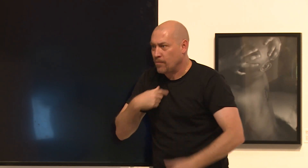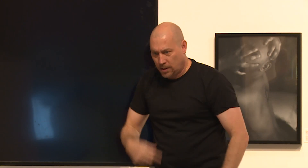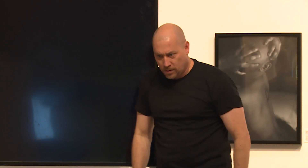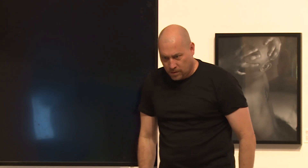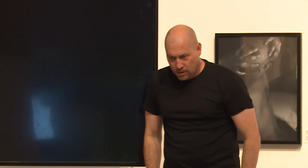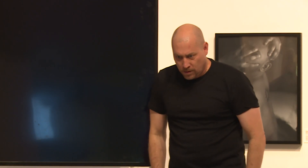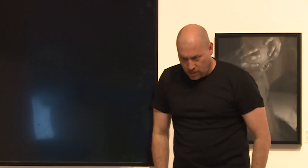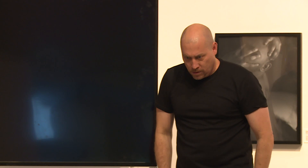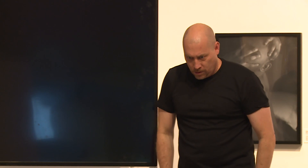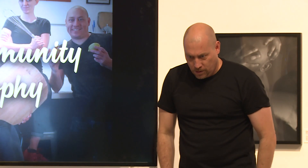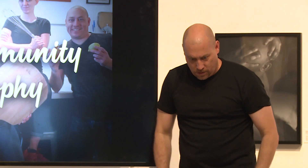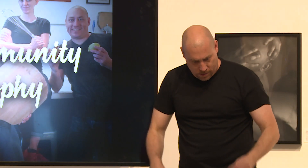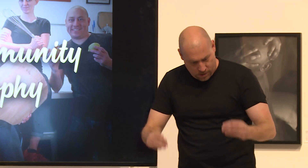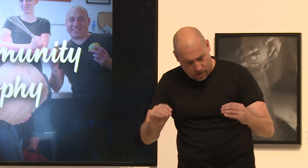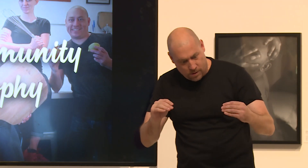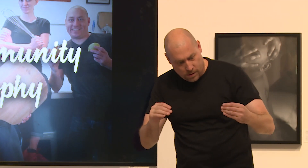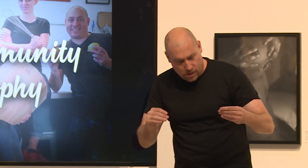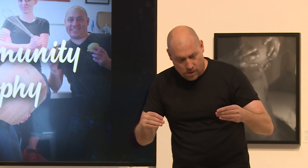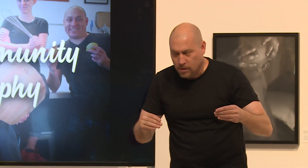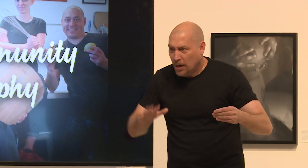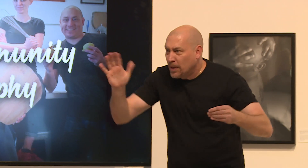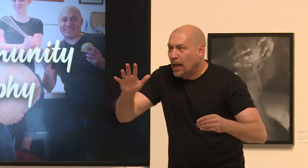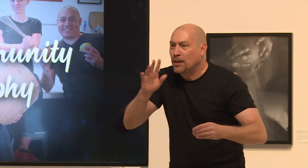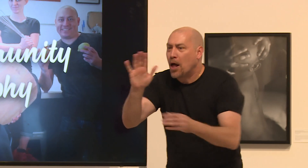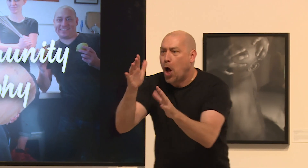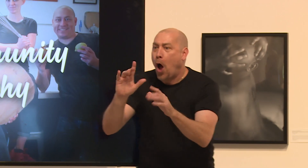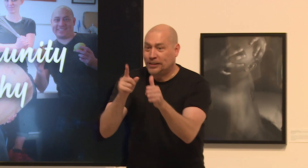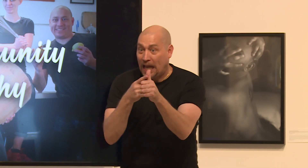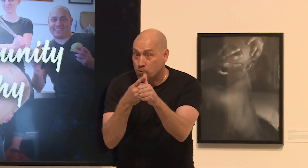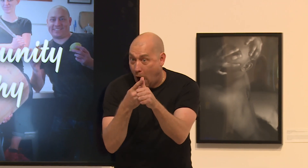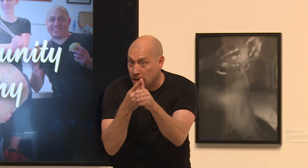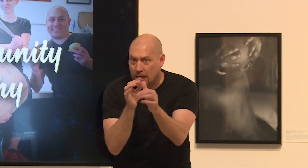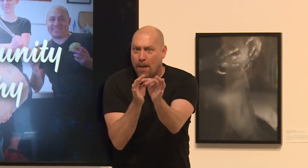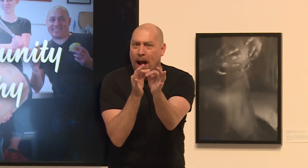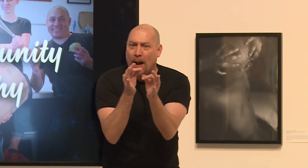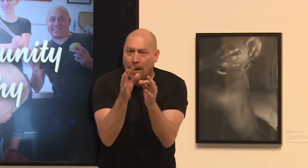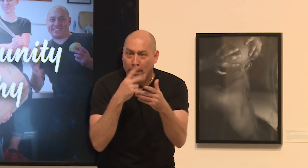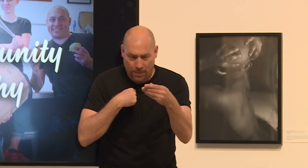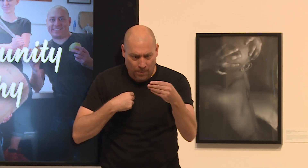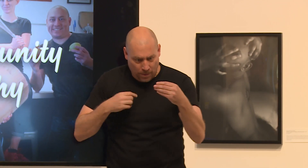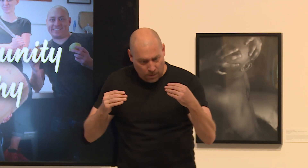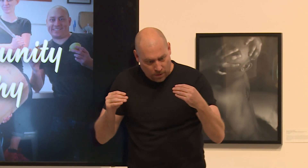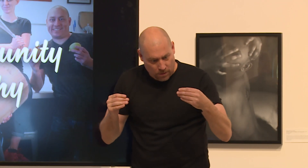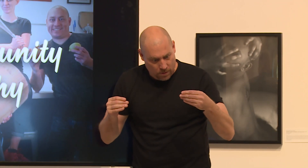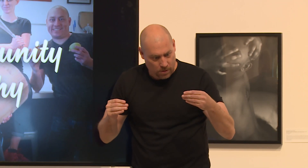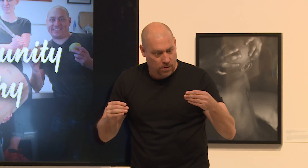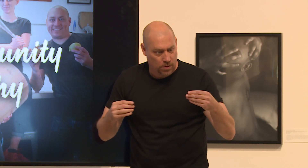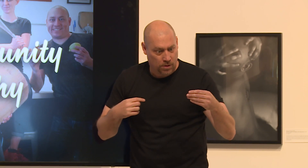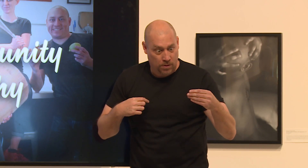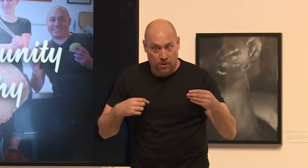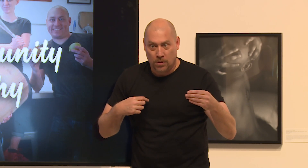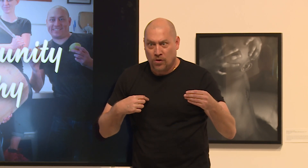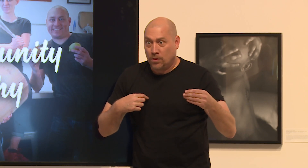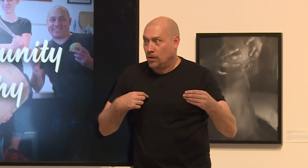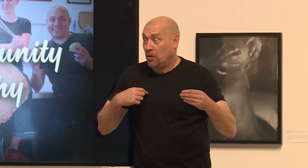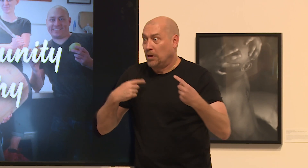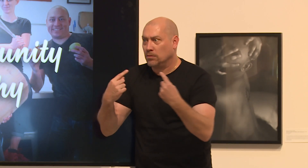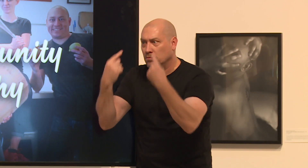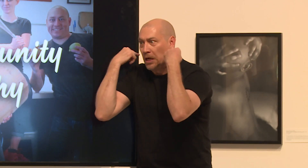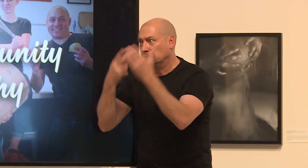it took hours and hours, and we had to write it all out, and people would be explaining it to me, and I didn't